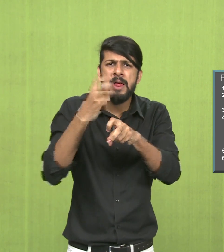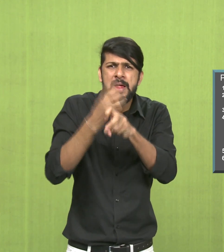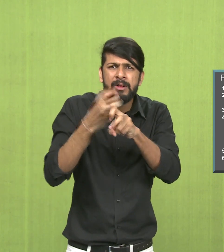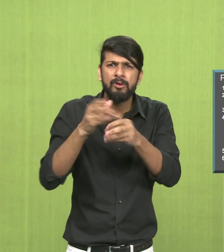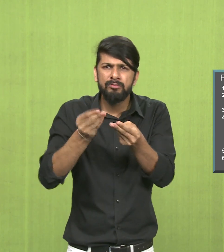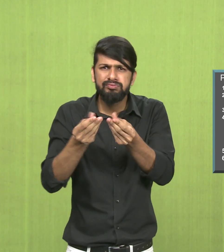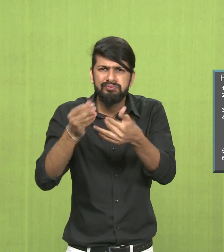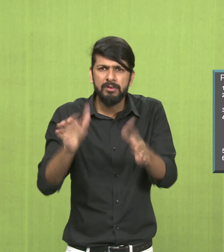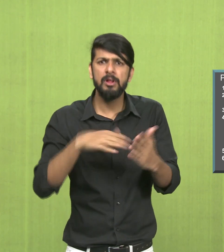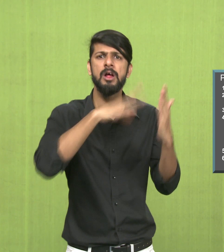amethysts,